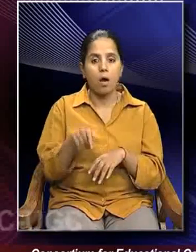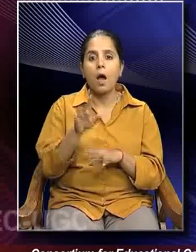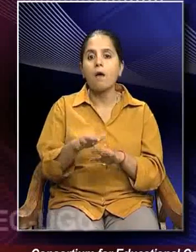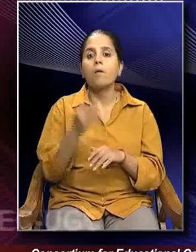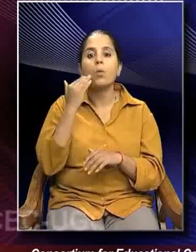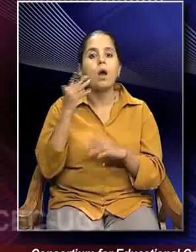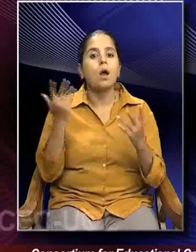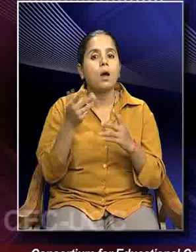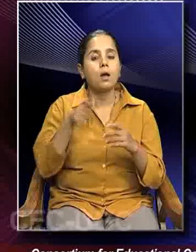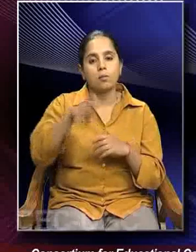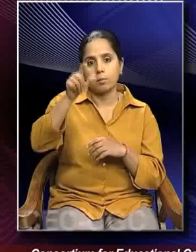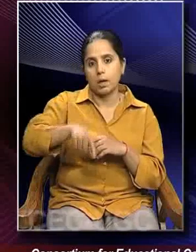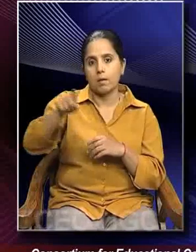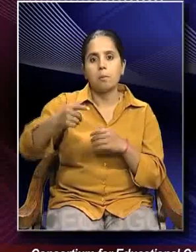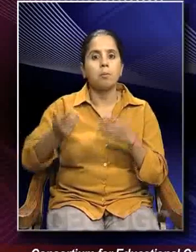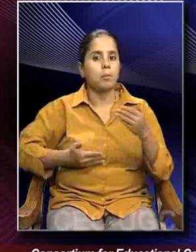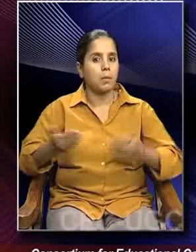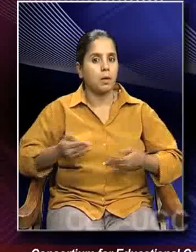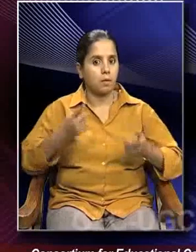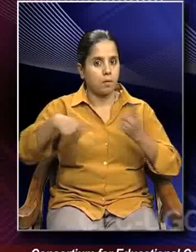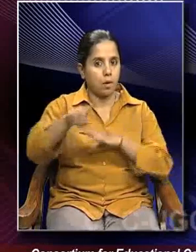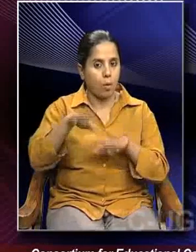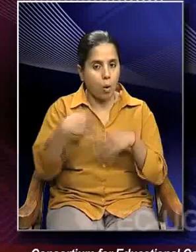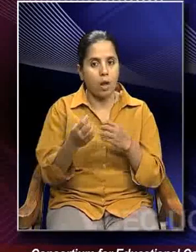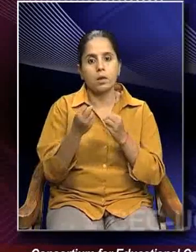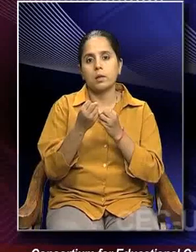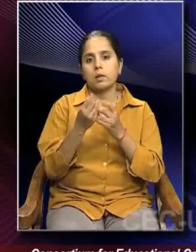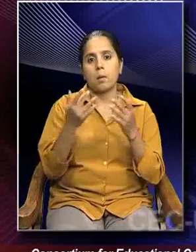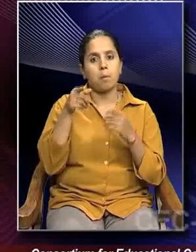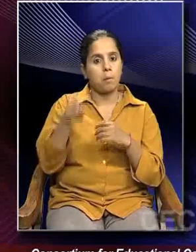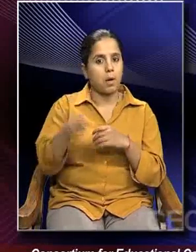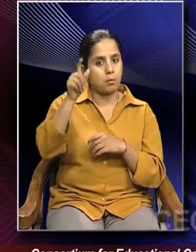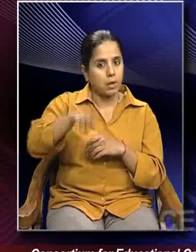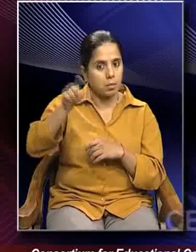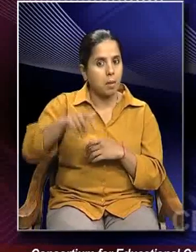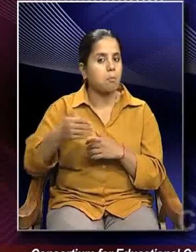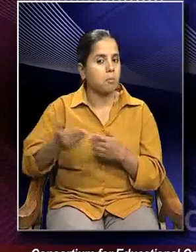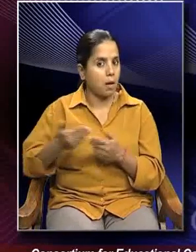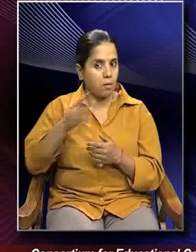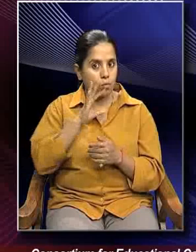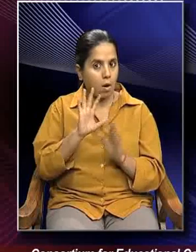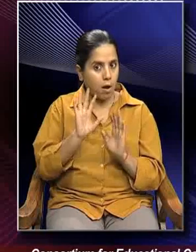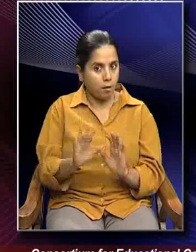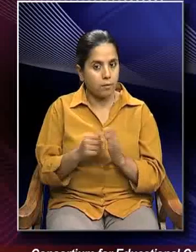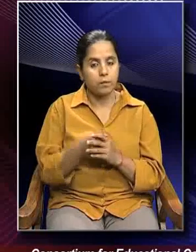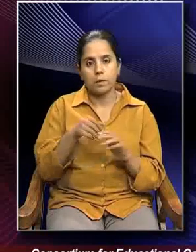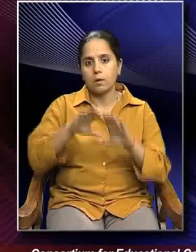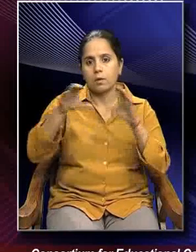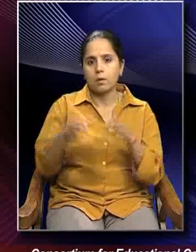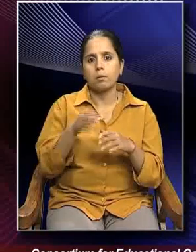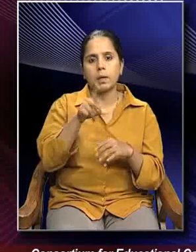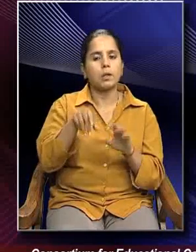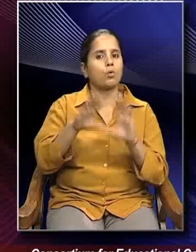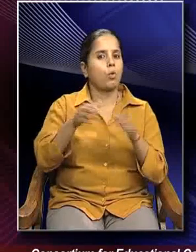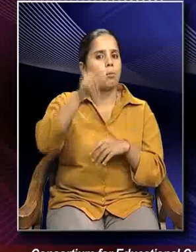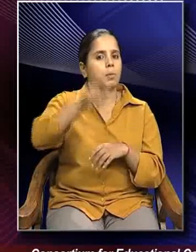the individual behaves or a number of individuals behave. So collective is basically a group